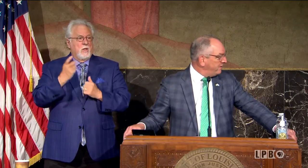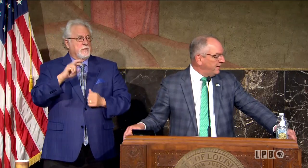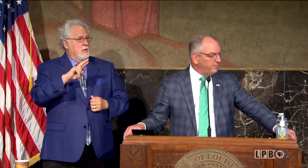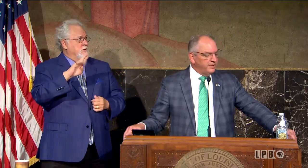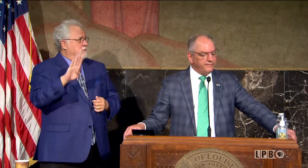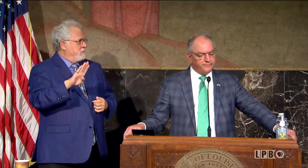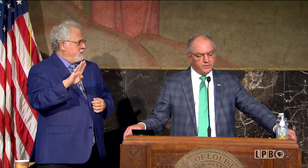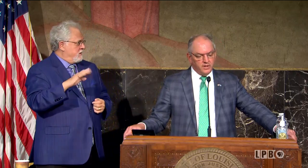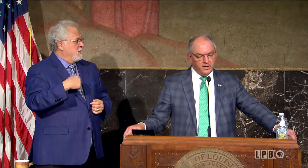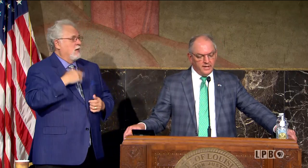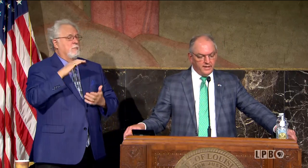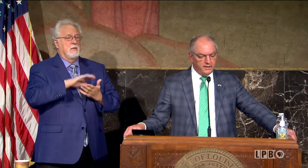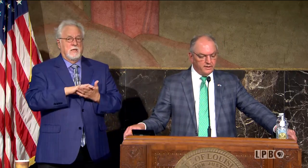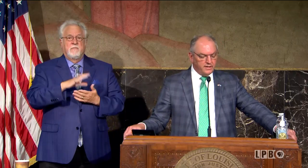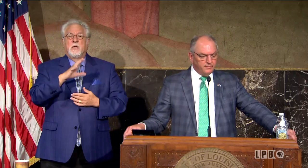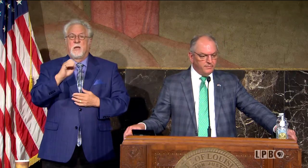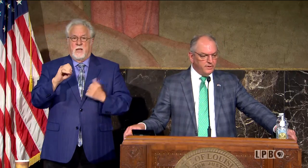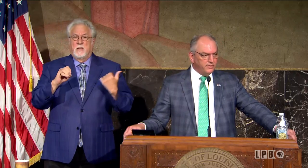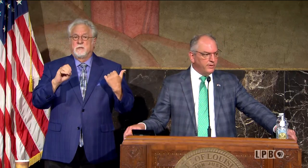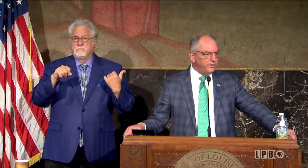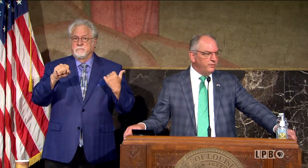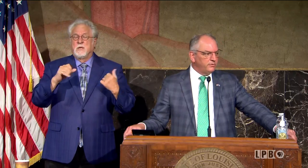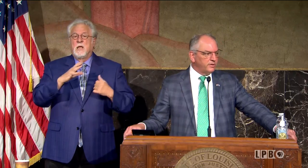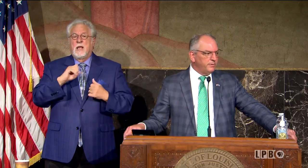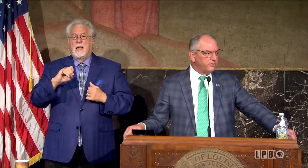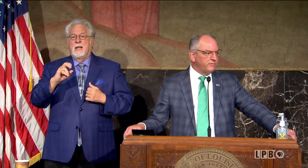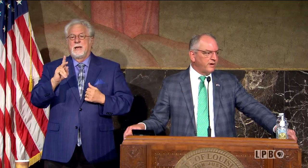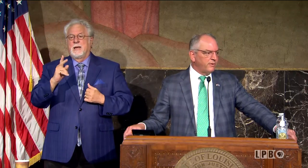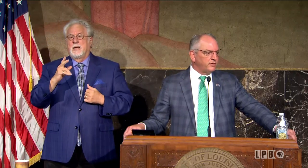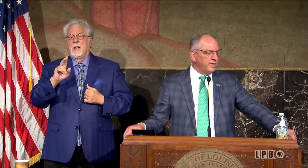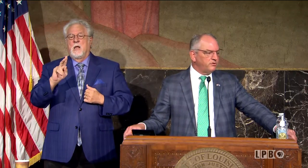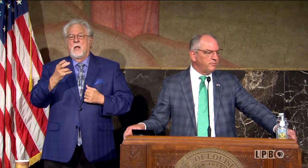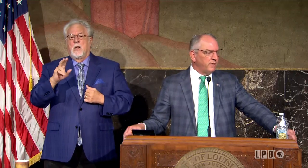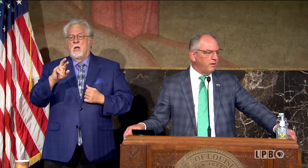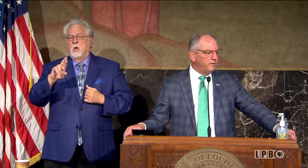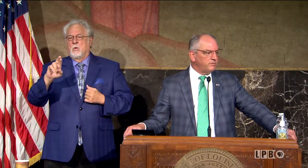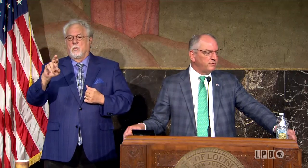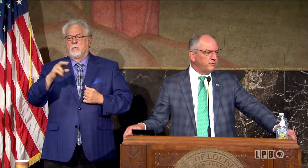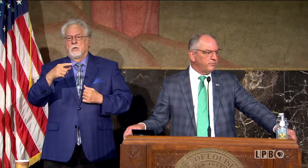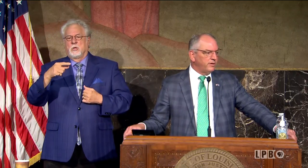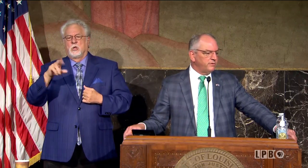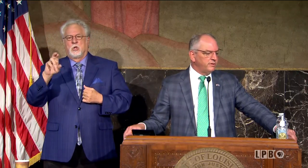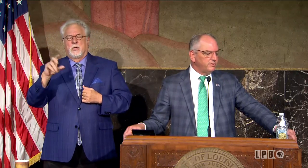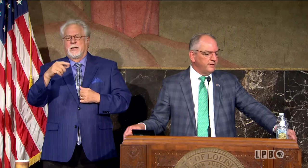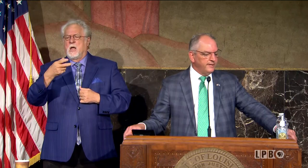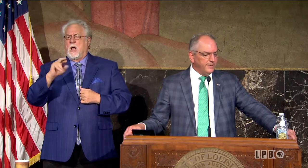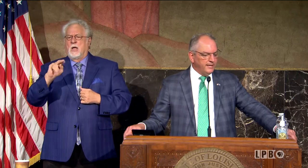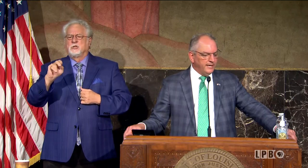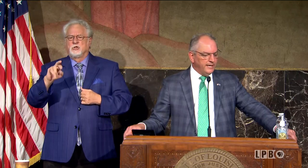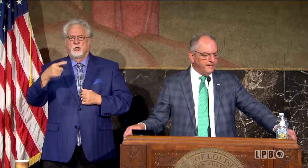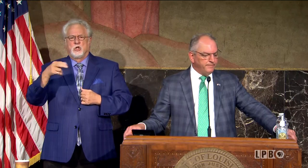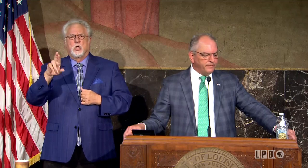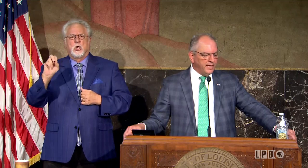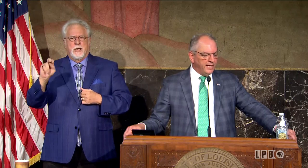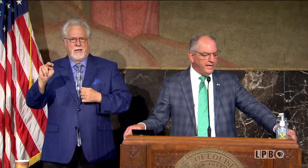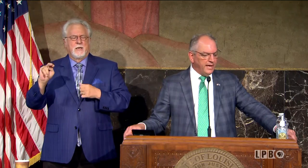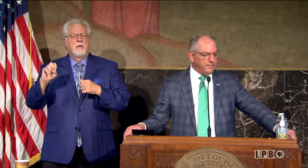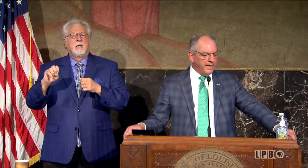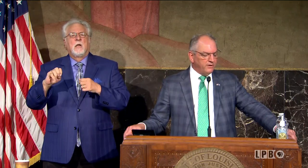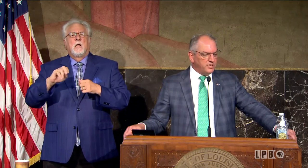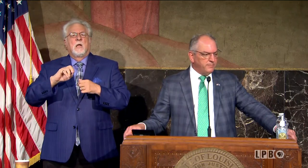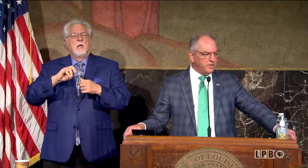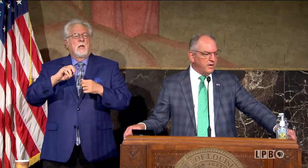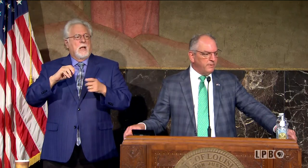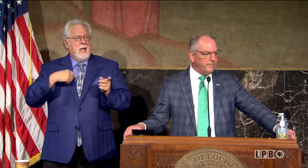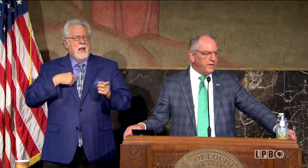Bu, I believe, and Kim Hunter-Reid, who is the Commissioner of Higher Education, but all of the system presidents. And I'm